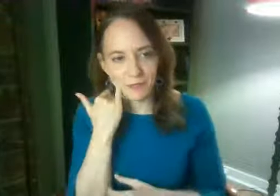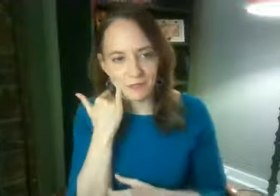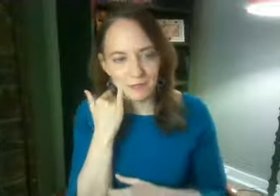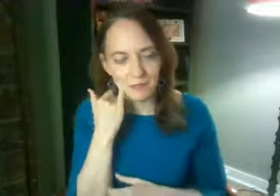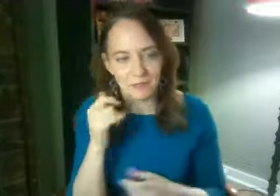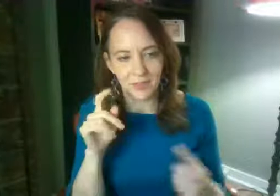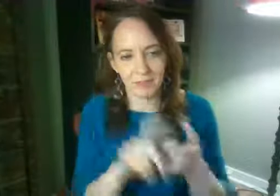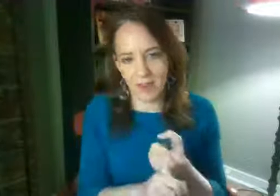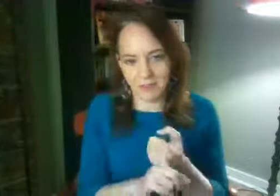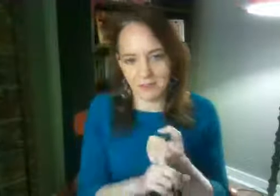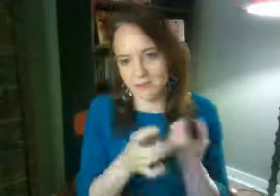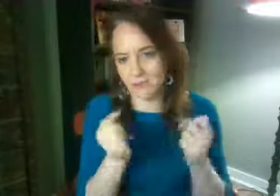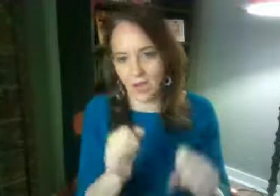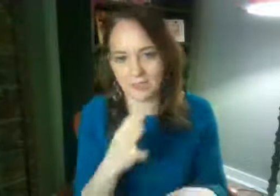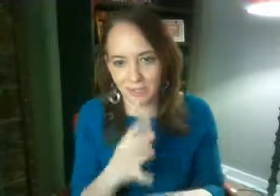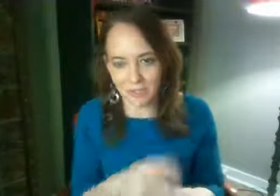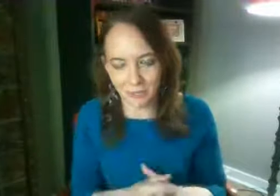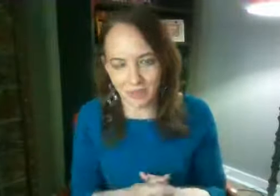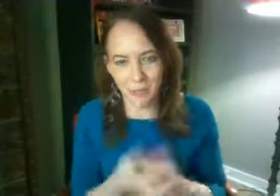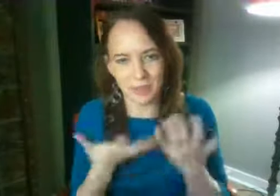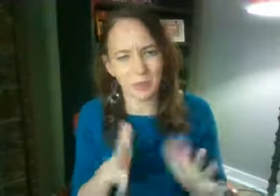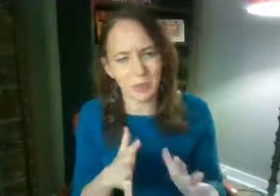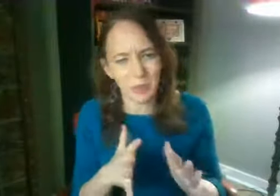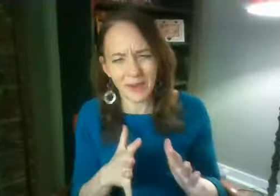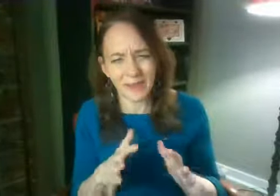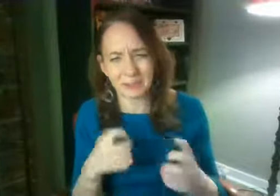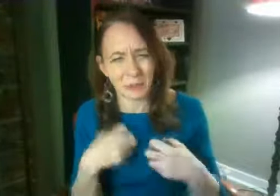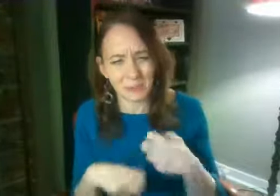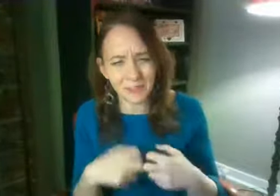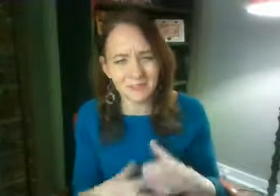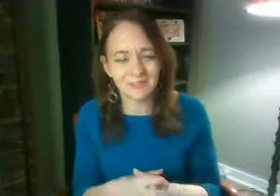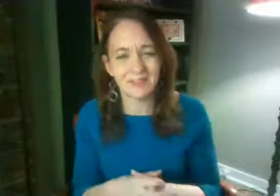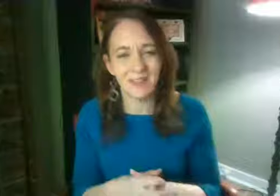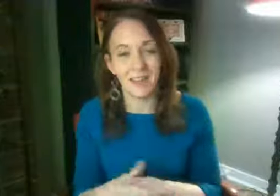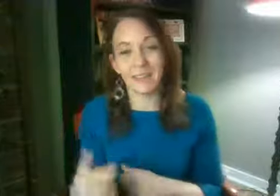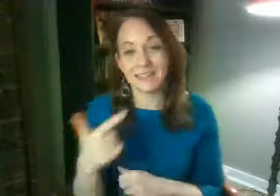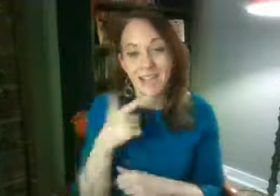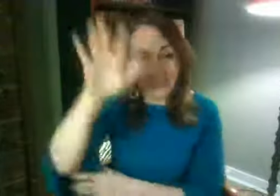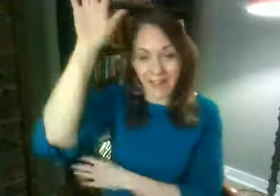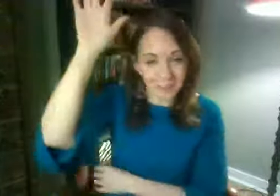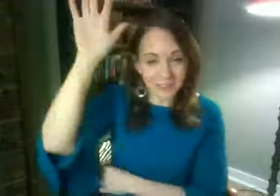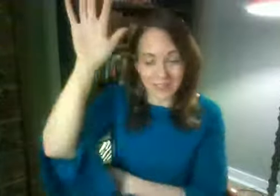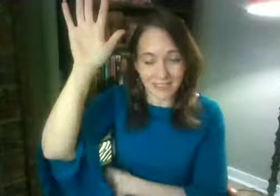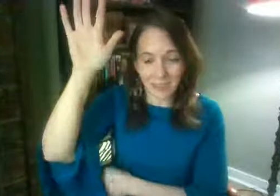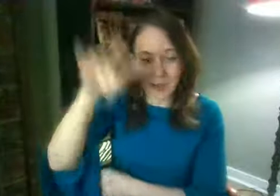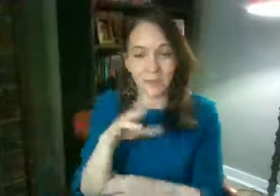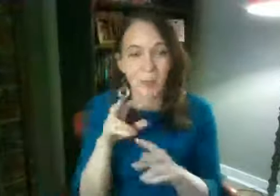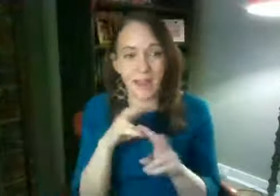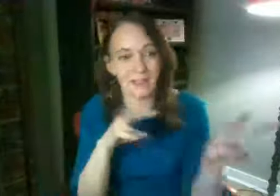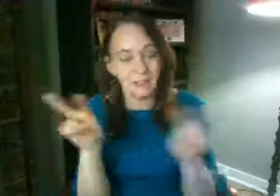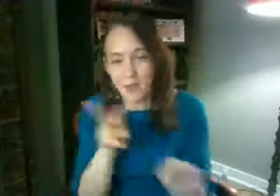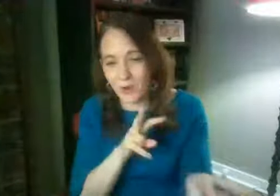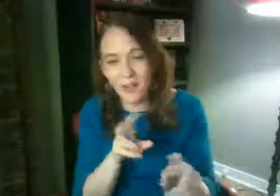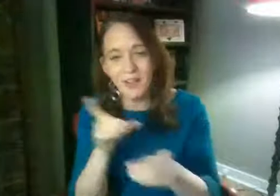If your friend is trying to tell you something, but you don't want to get in trouble, and they said that everybody's hands are up and be quiet, and you know